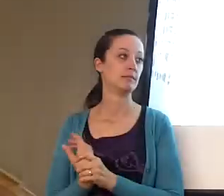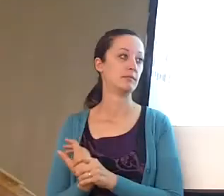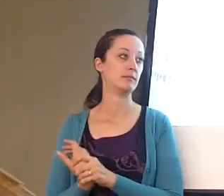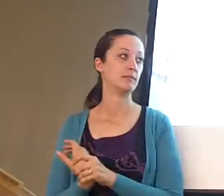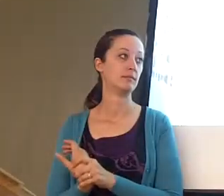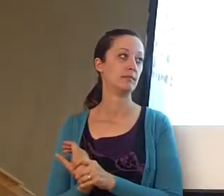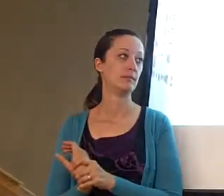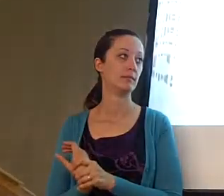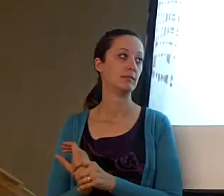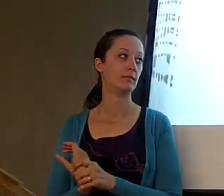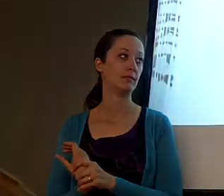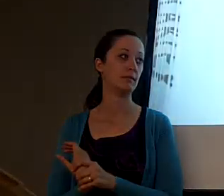morning.